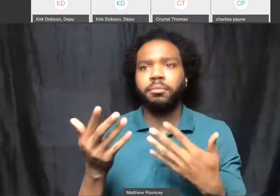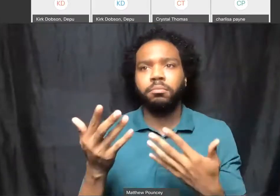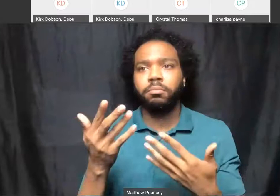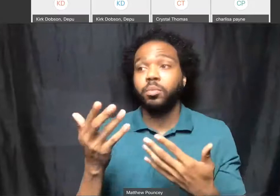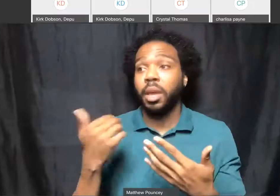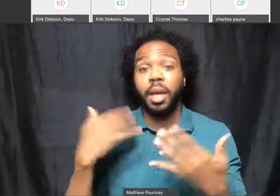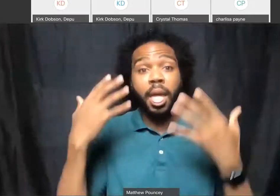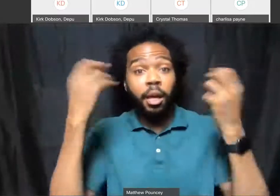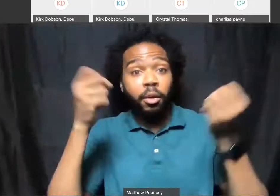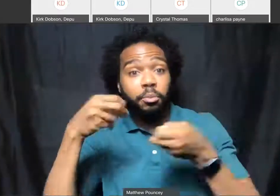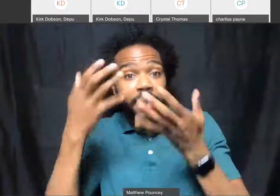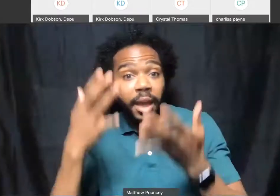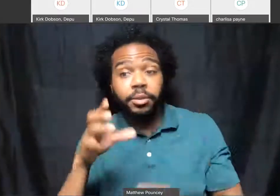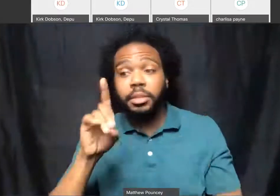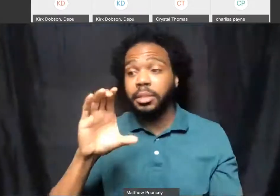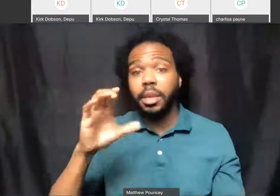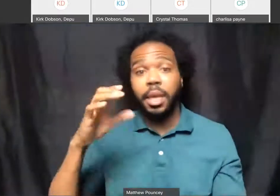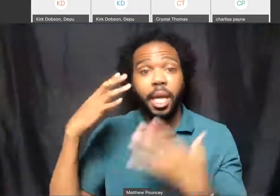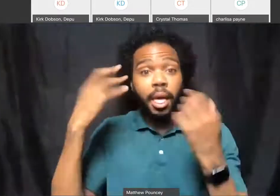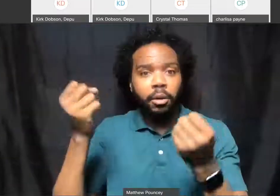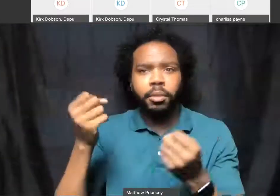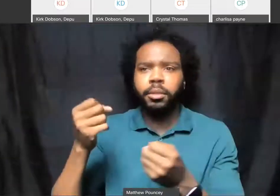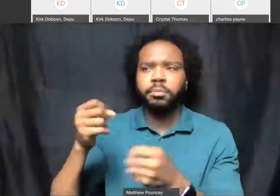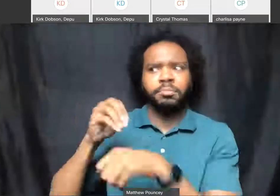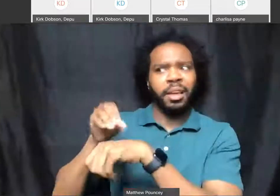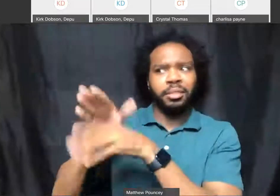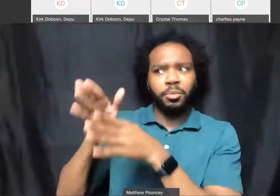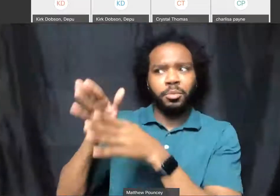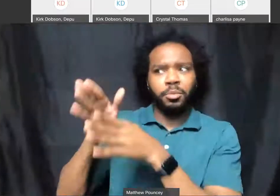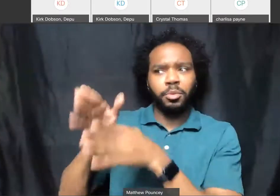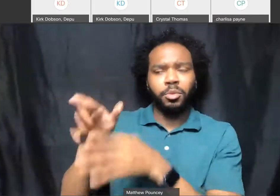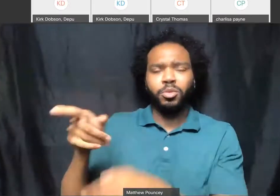DC Health advises a person to self-quarantine,